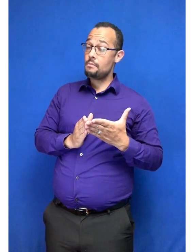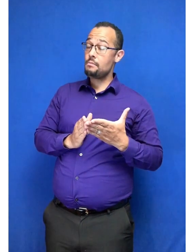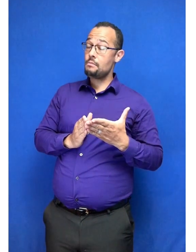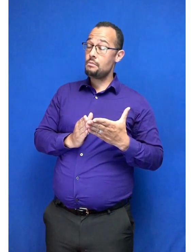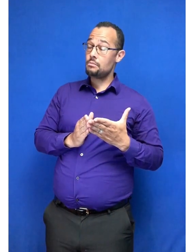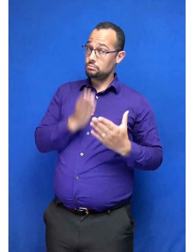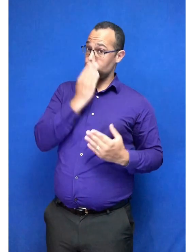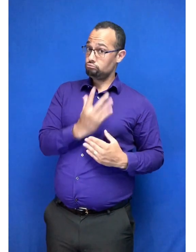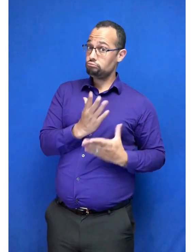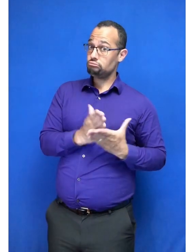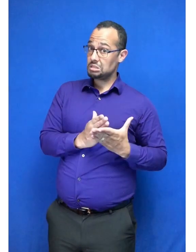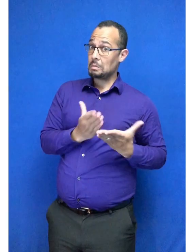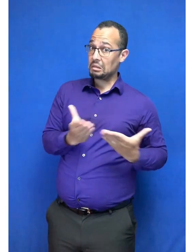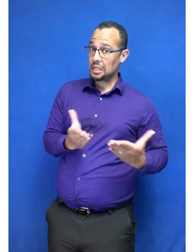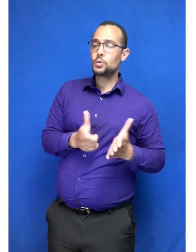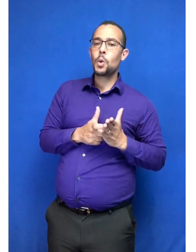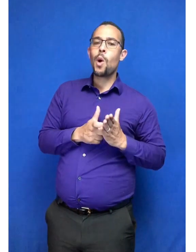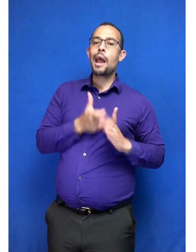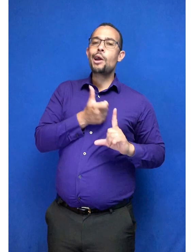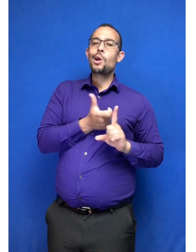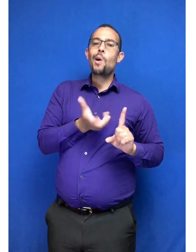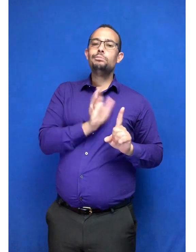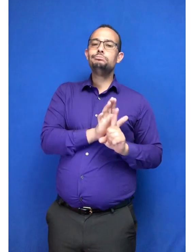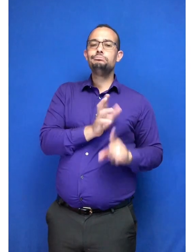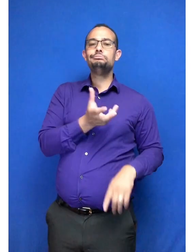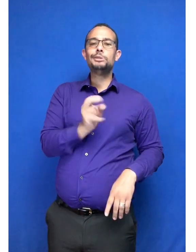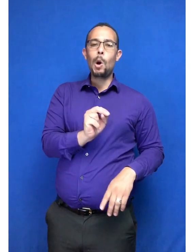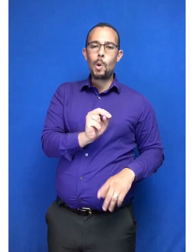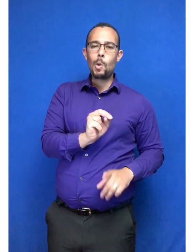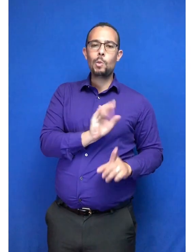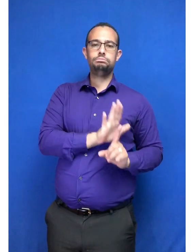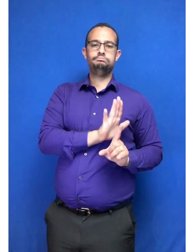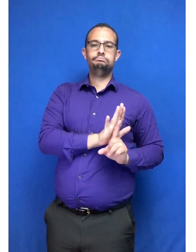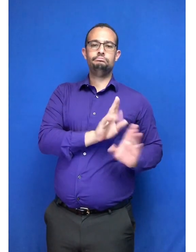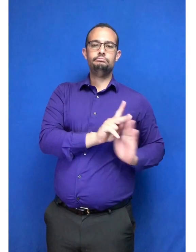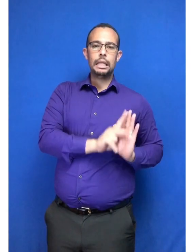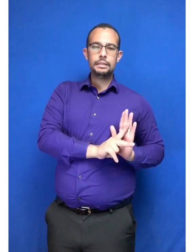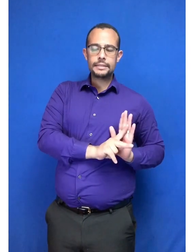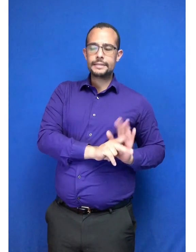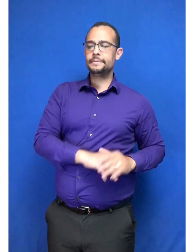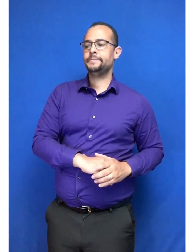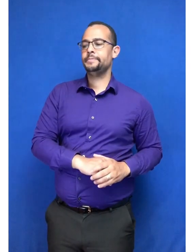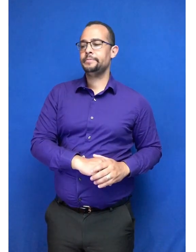insurance policy. Keep track of model numbers and where you purchased them.